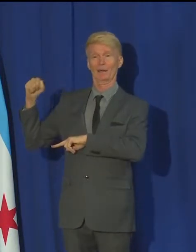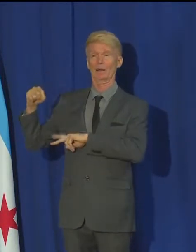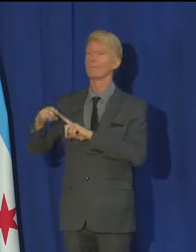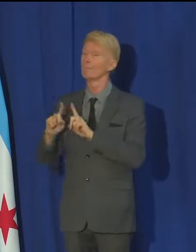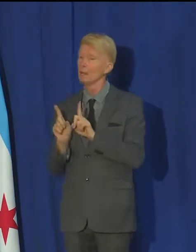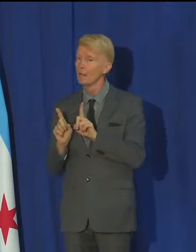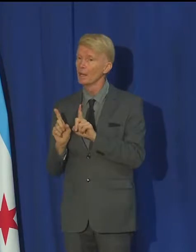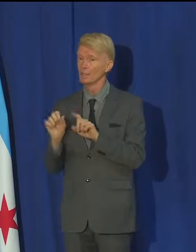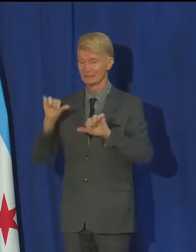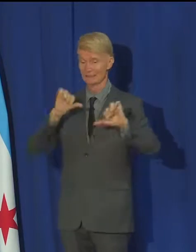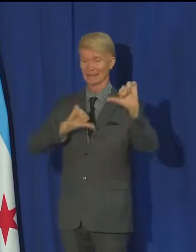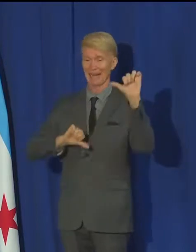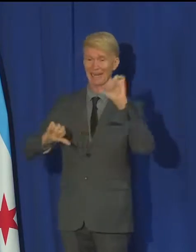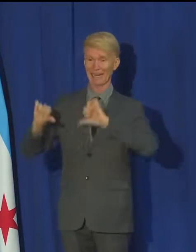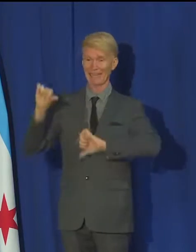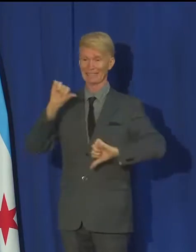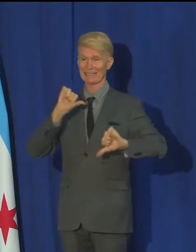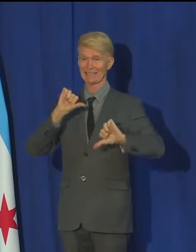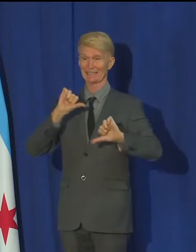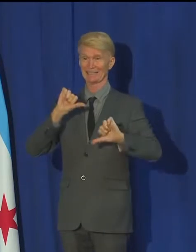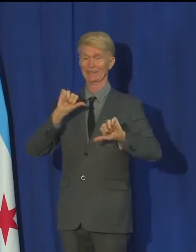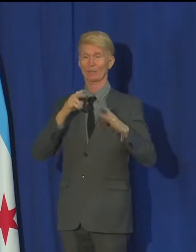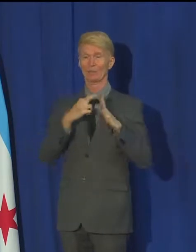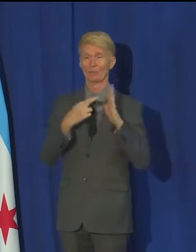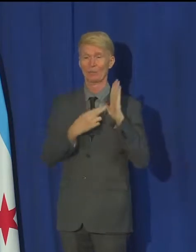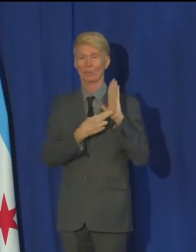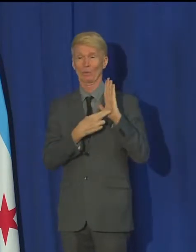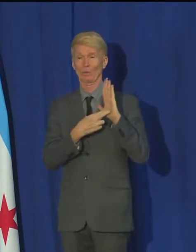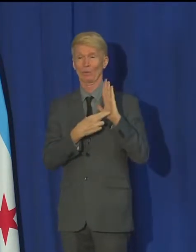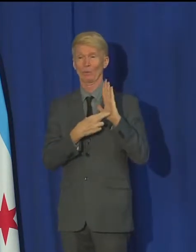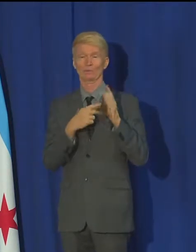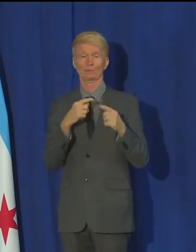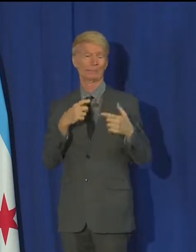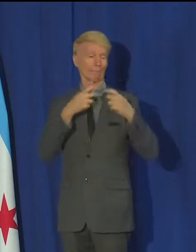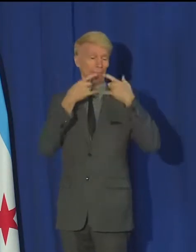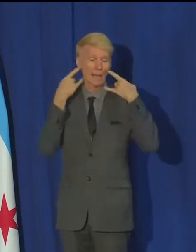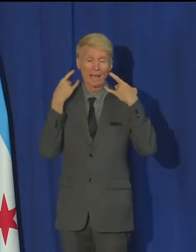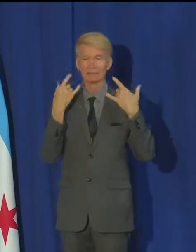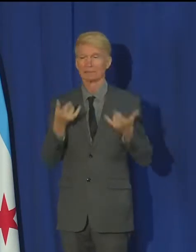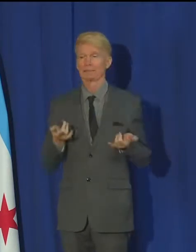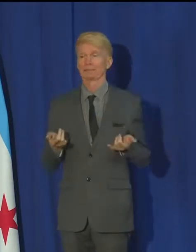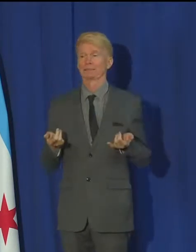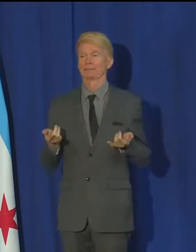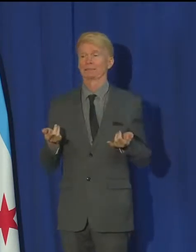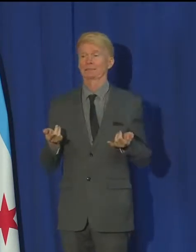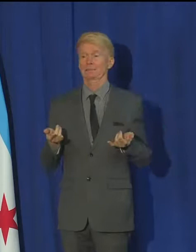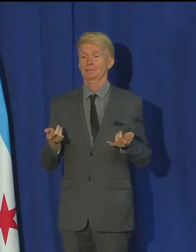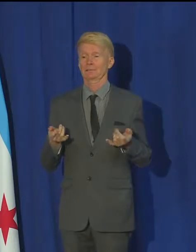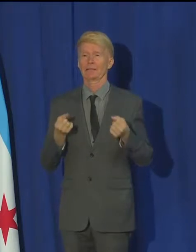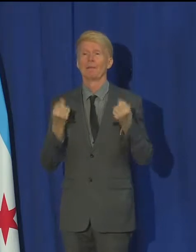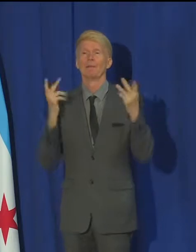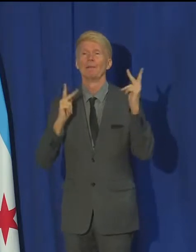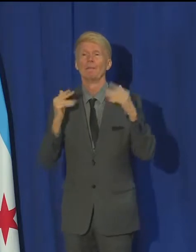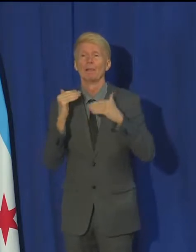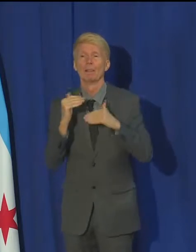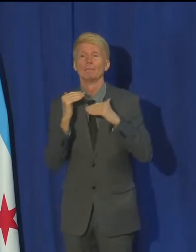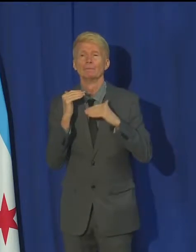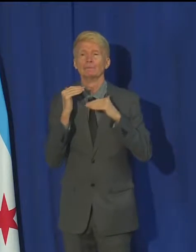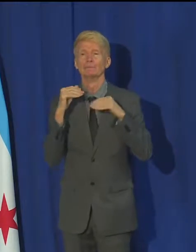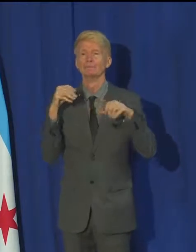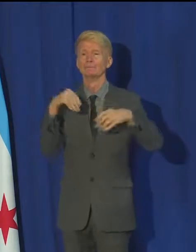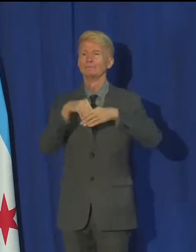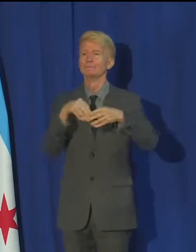of the science-based things that we have in place here, ranging from masks to sizes of gatherings